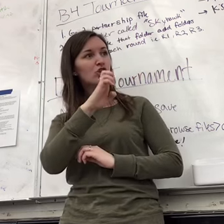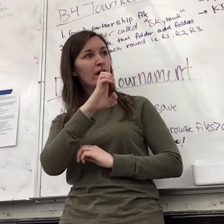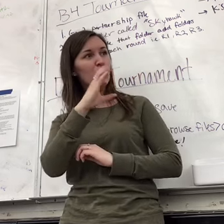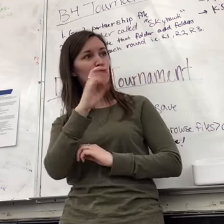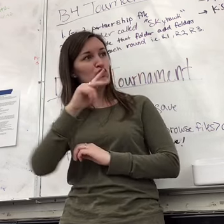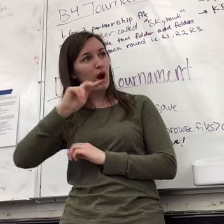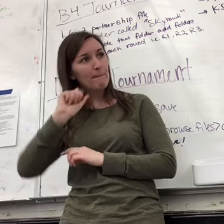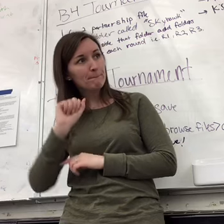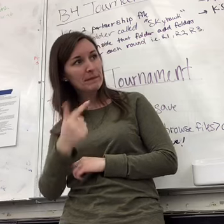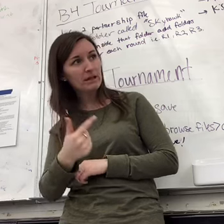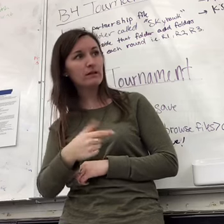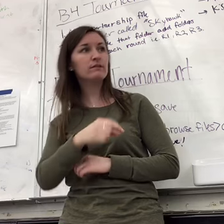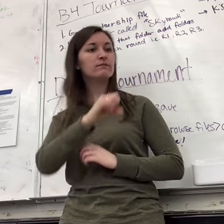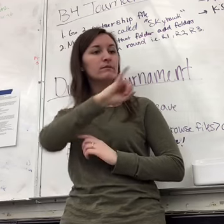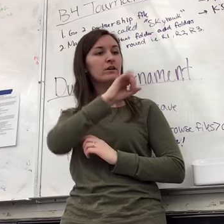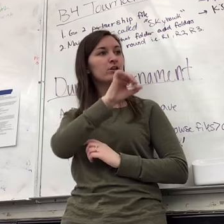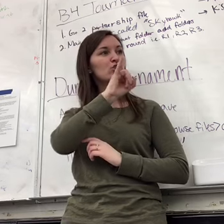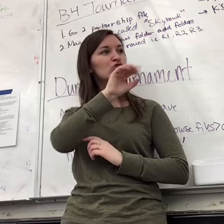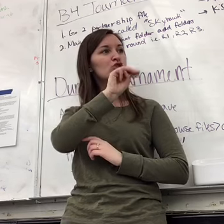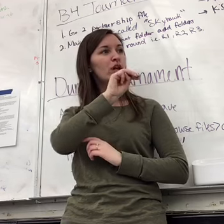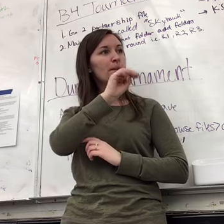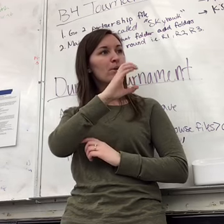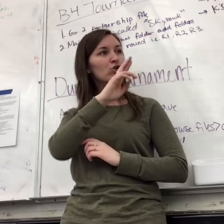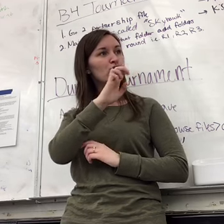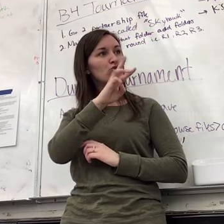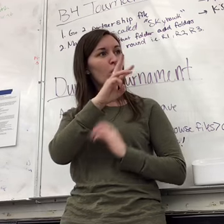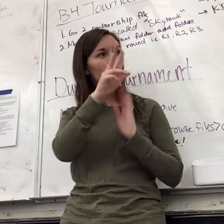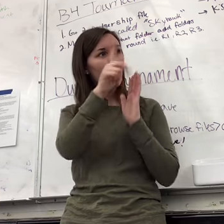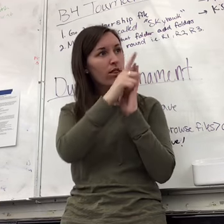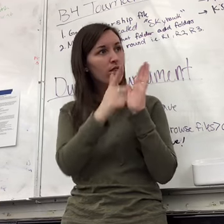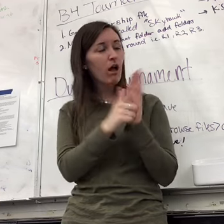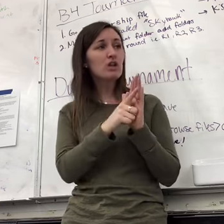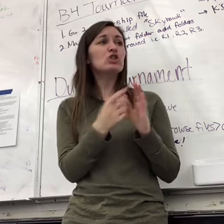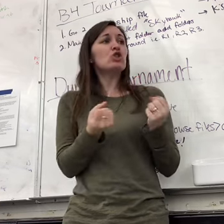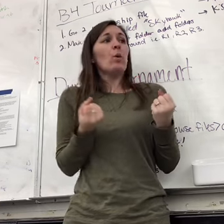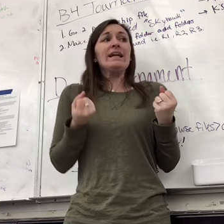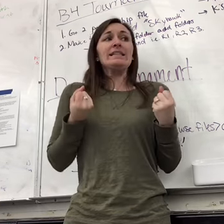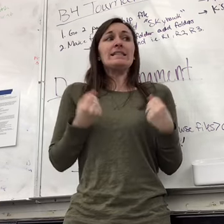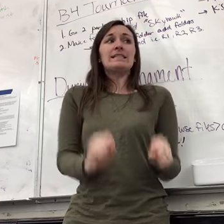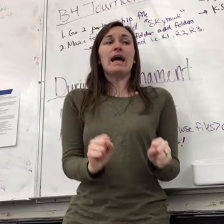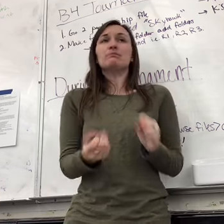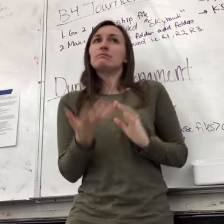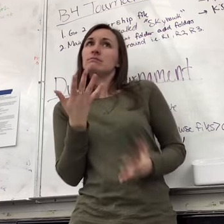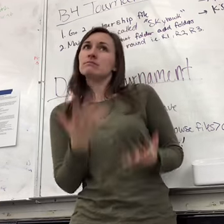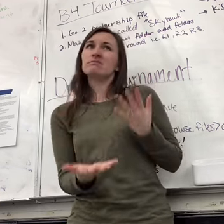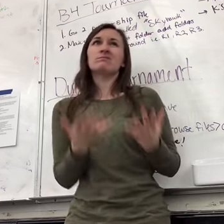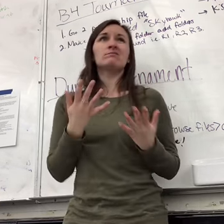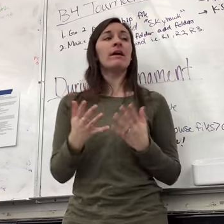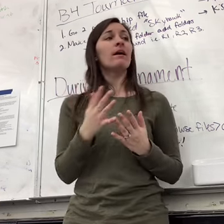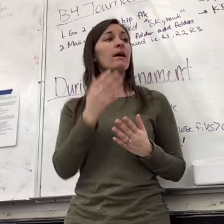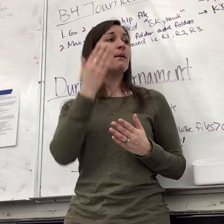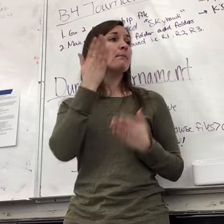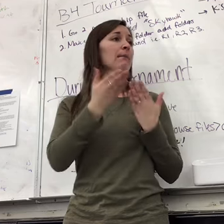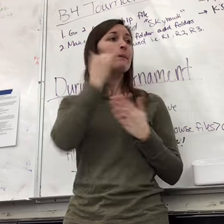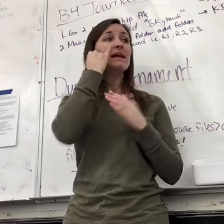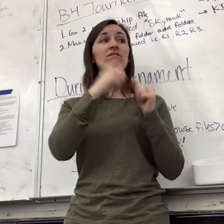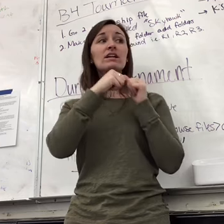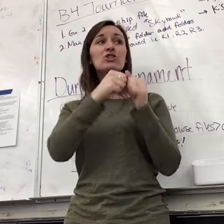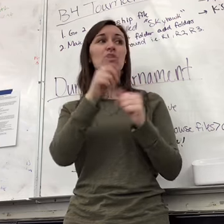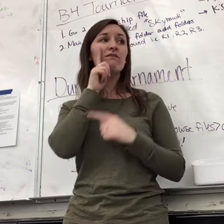Crow laws. So overall, attempts probably over 40, 50 years would have been successful, but because we pulled the troops